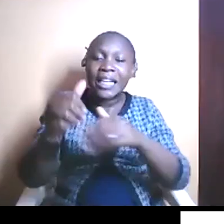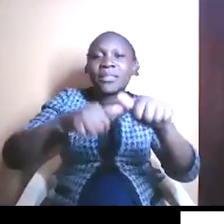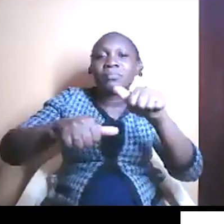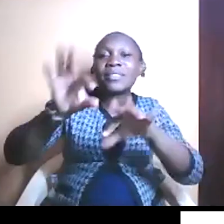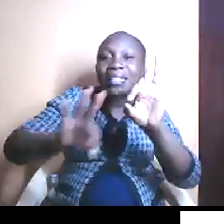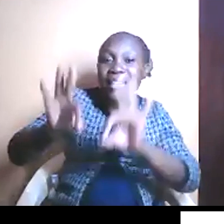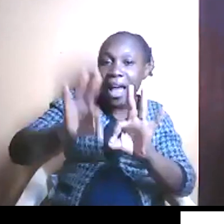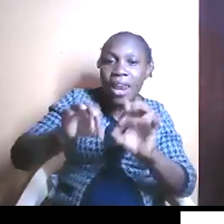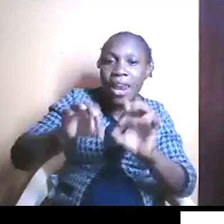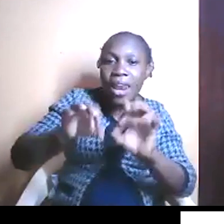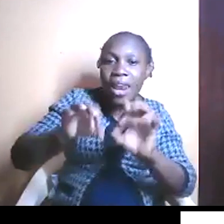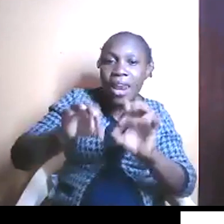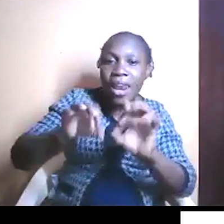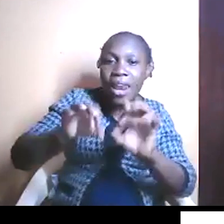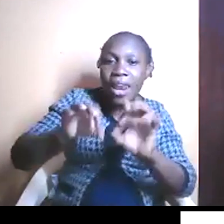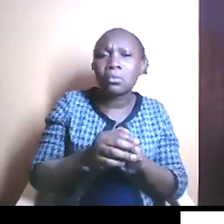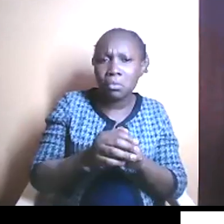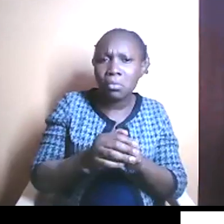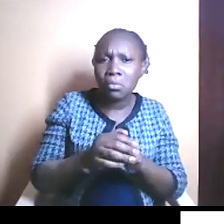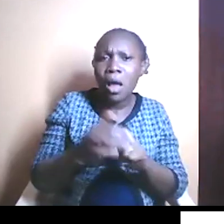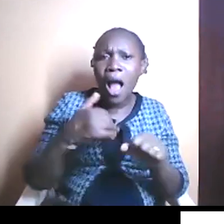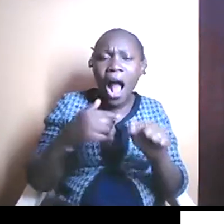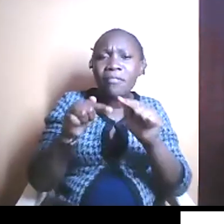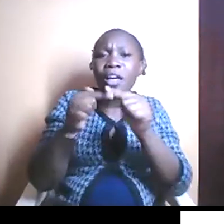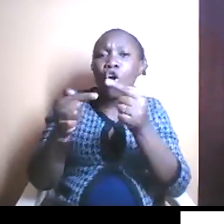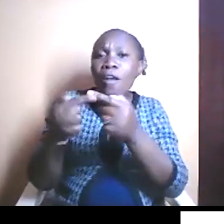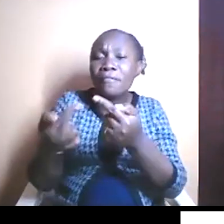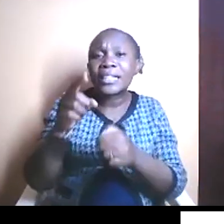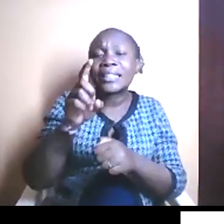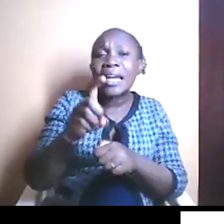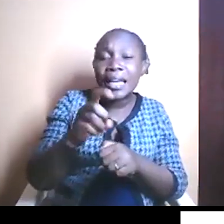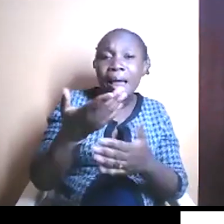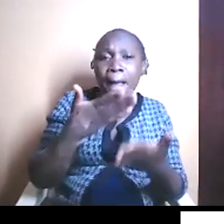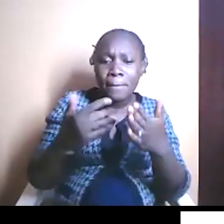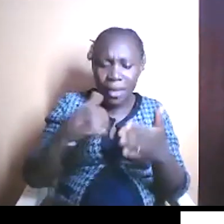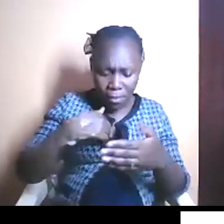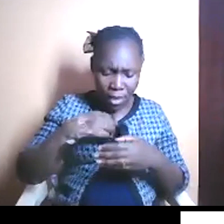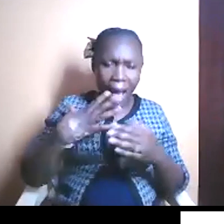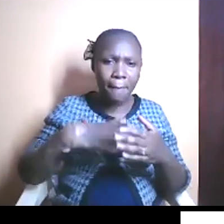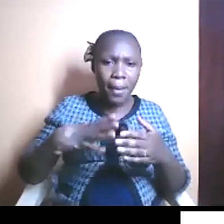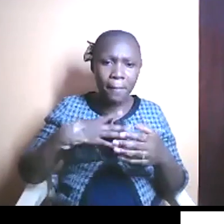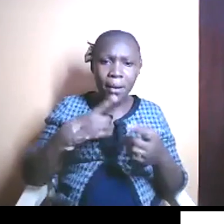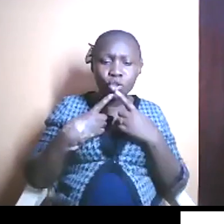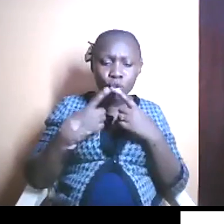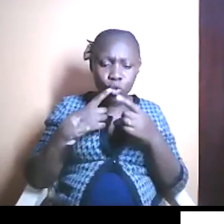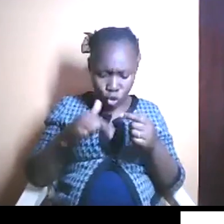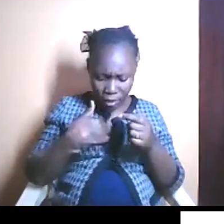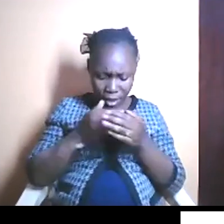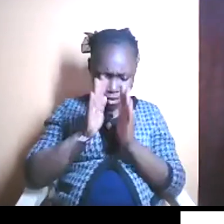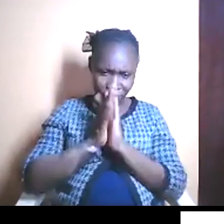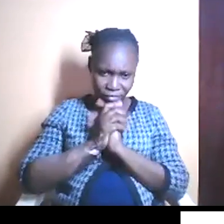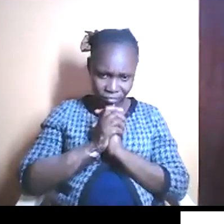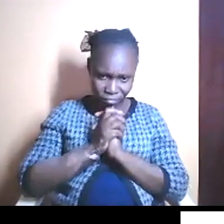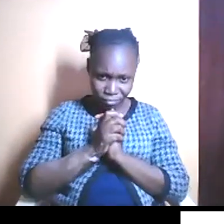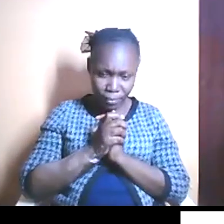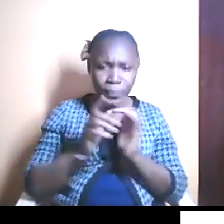or conflicting needs. So maybe you're an introvert, and the problem with your workplace is you are working in an open